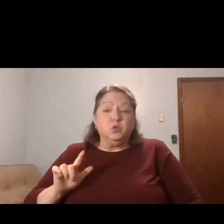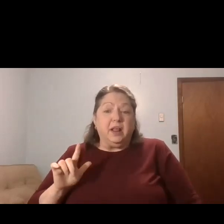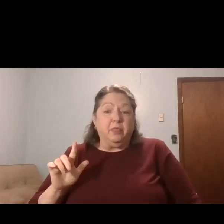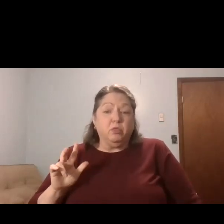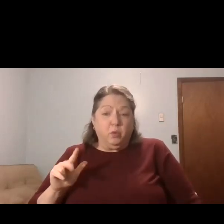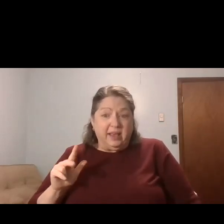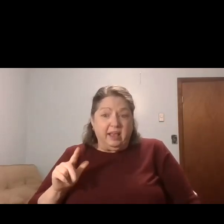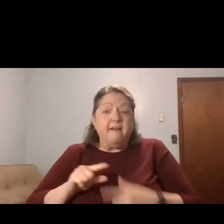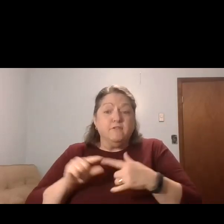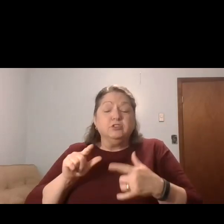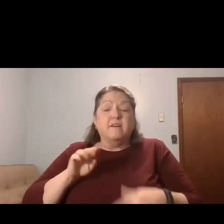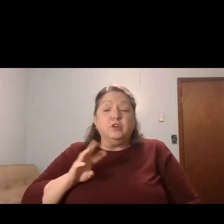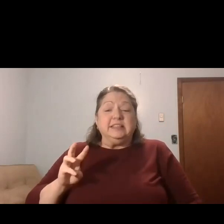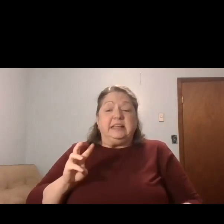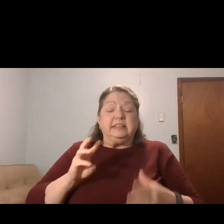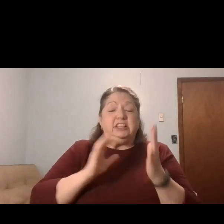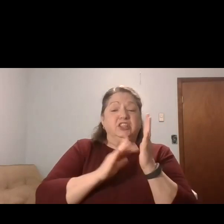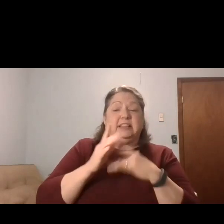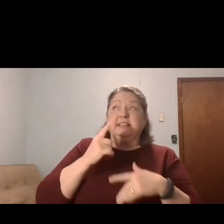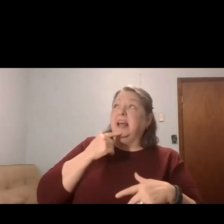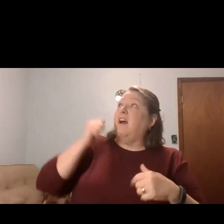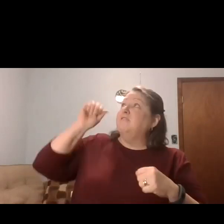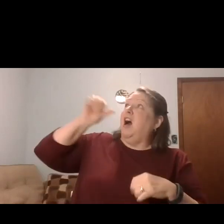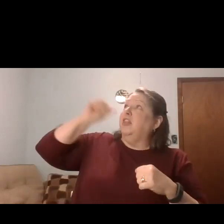the Father, into your hands I commit my spirit,